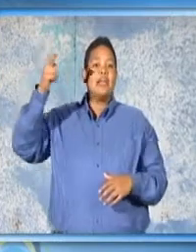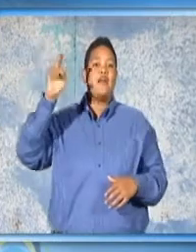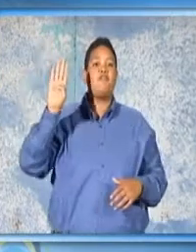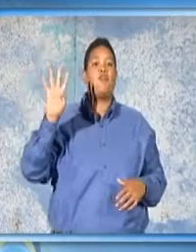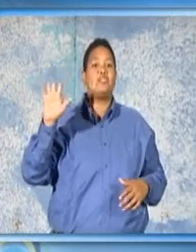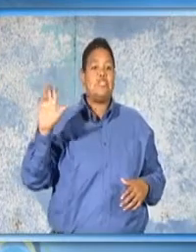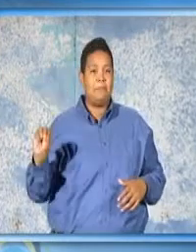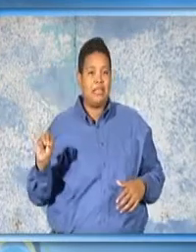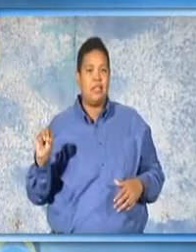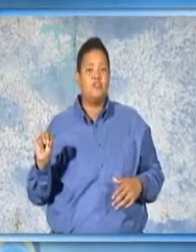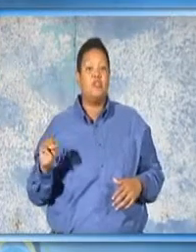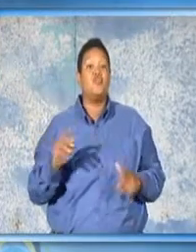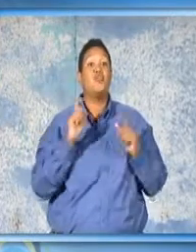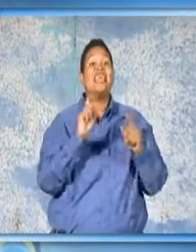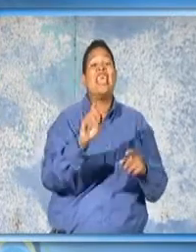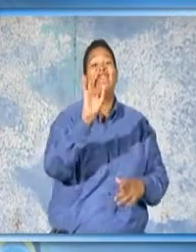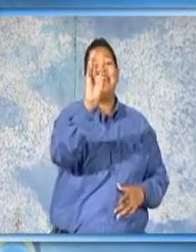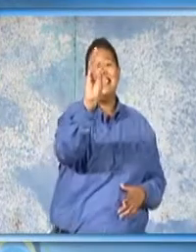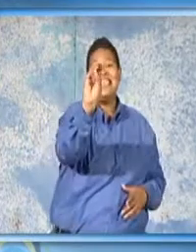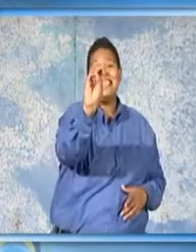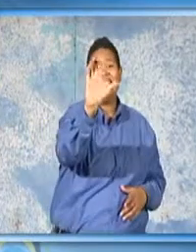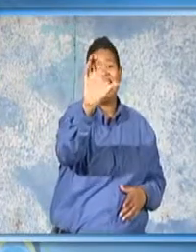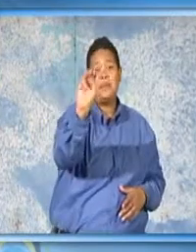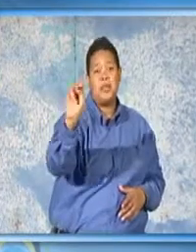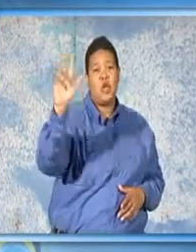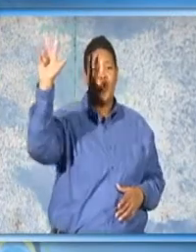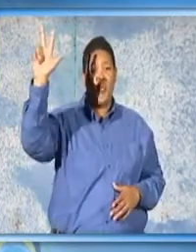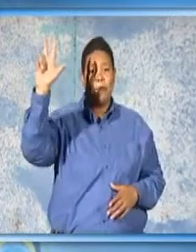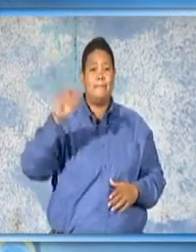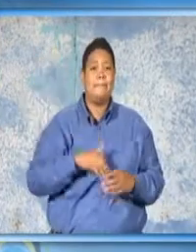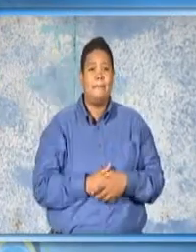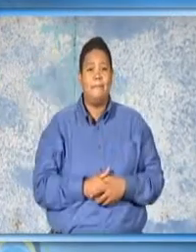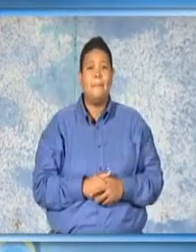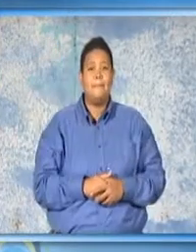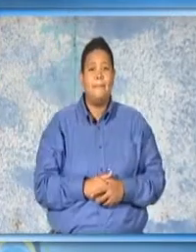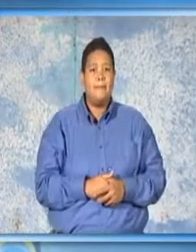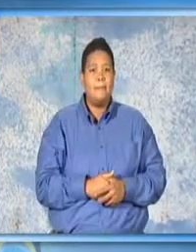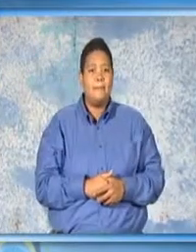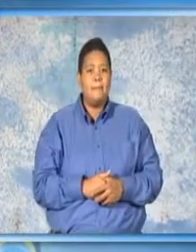centimeters, to give 60 centimeters cubed.